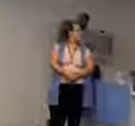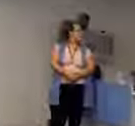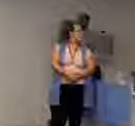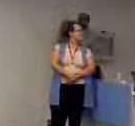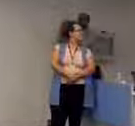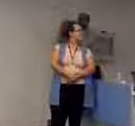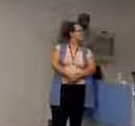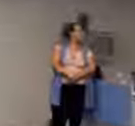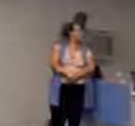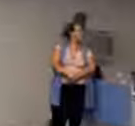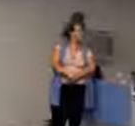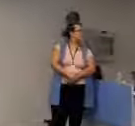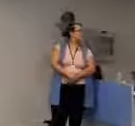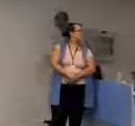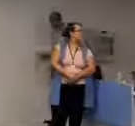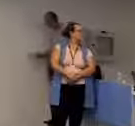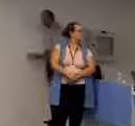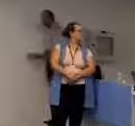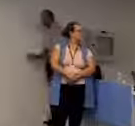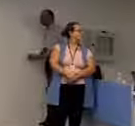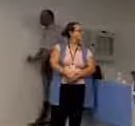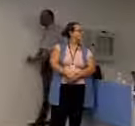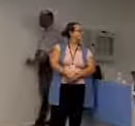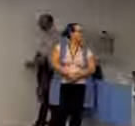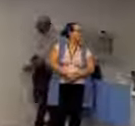tooling, or boilermaking.